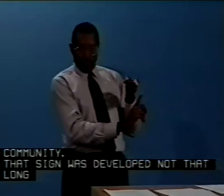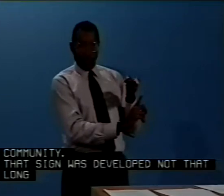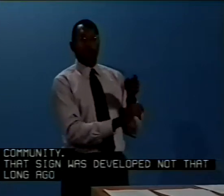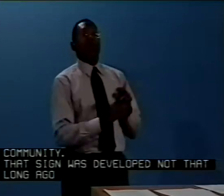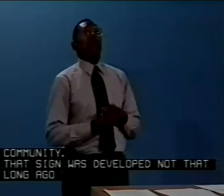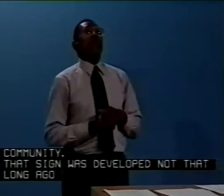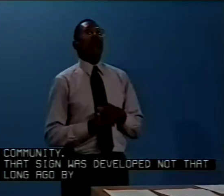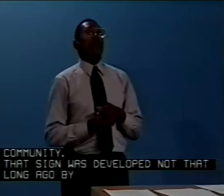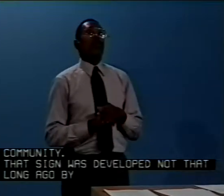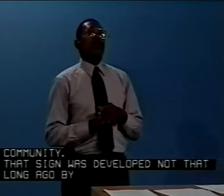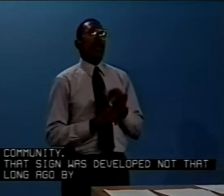deaf people.